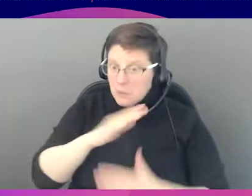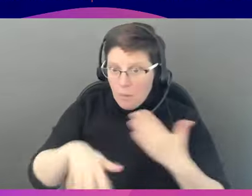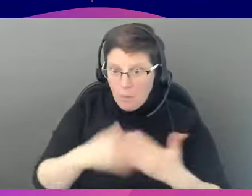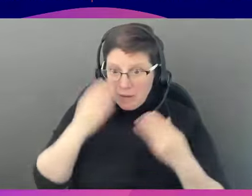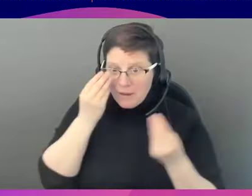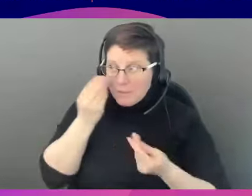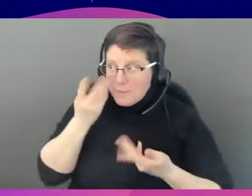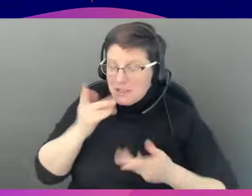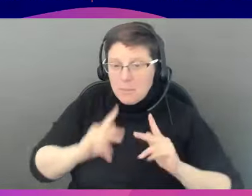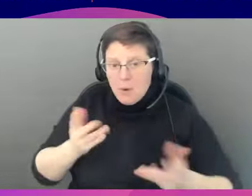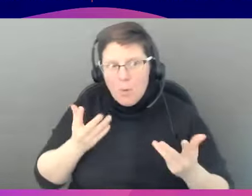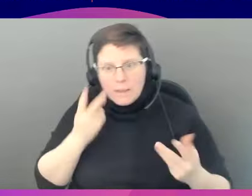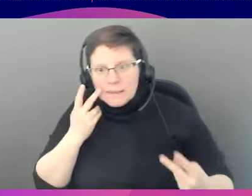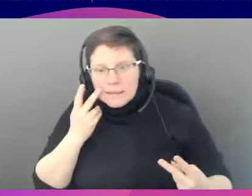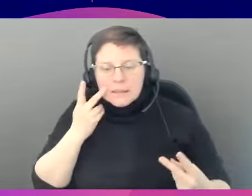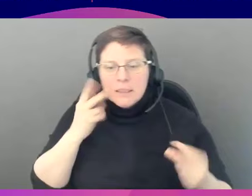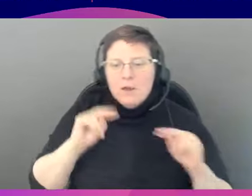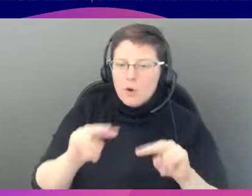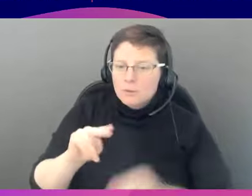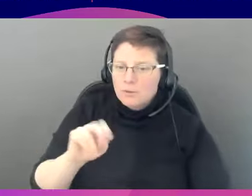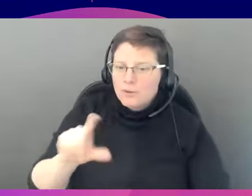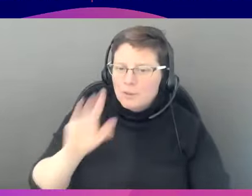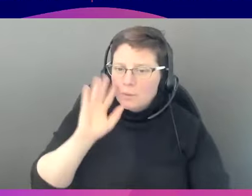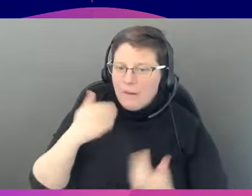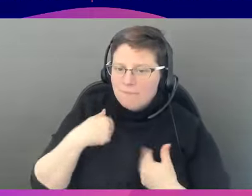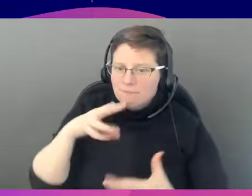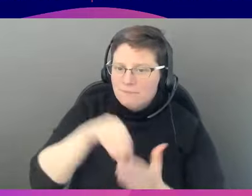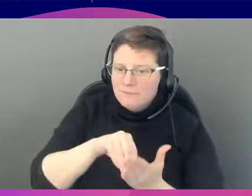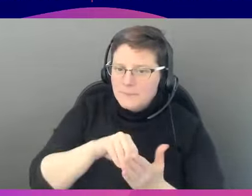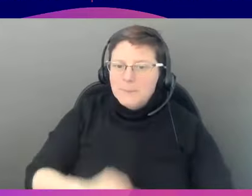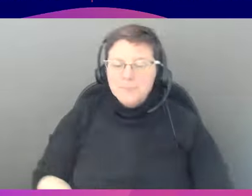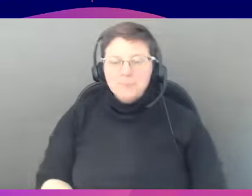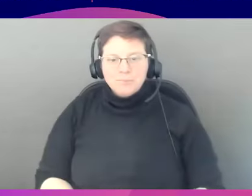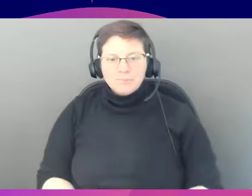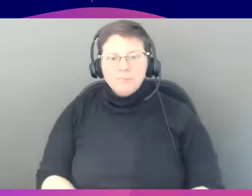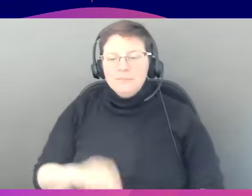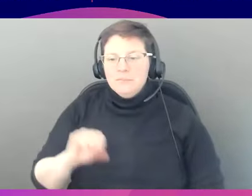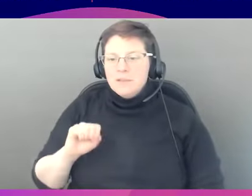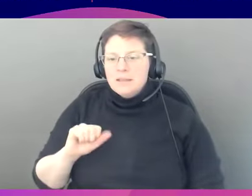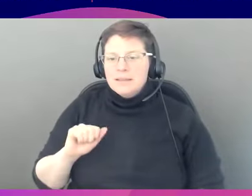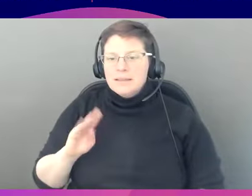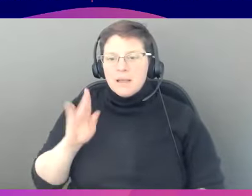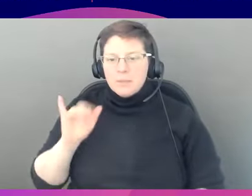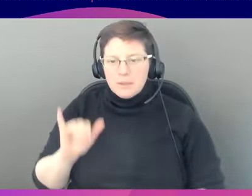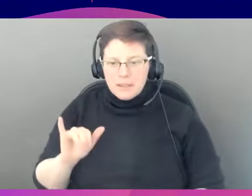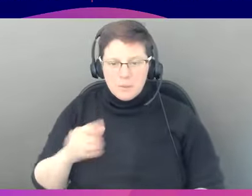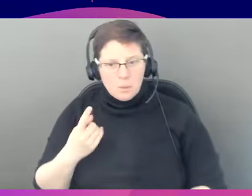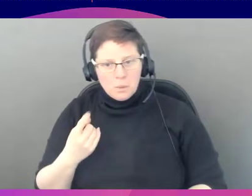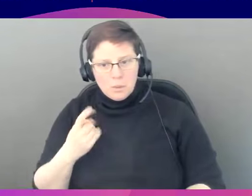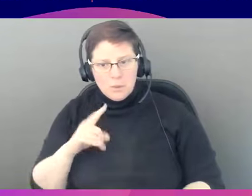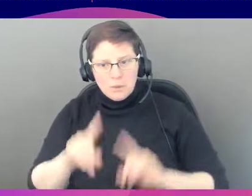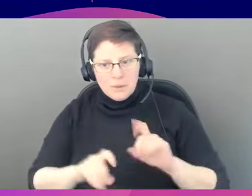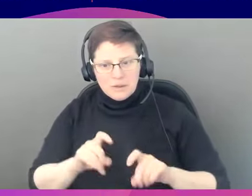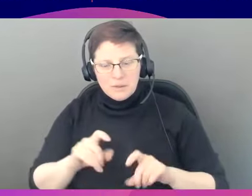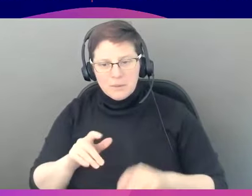that folks are looking to read. Thank you. And one last question before I pass